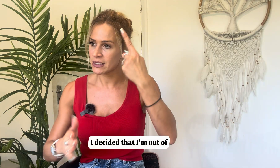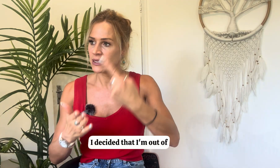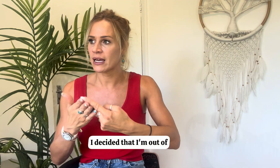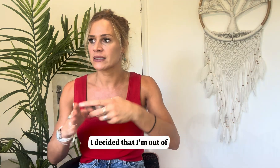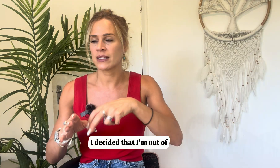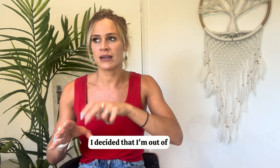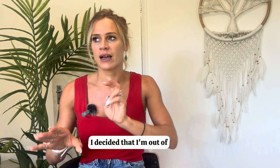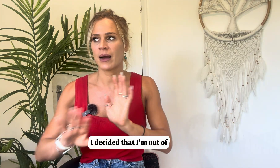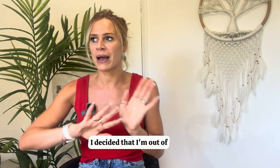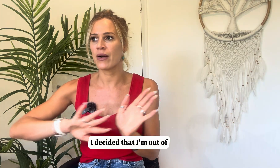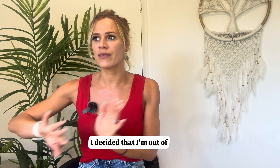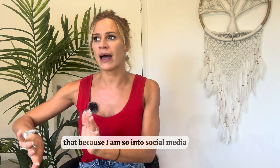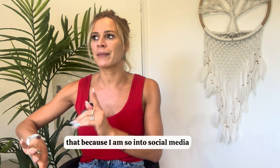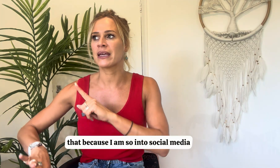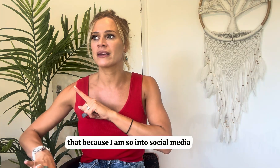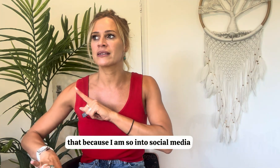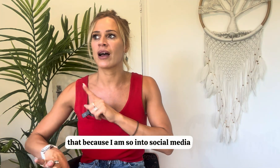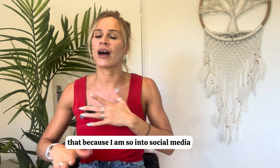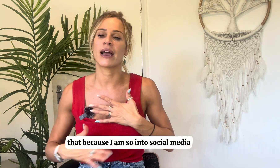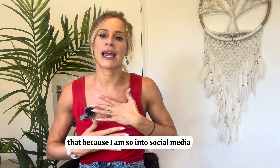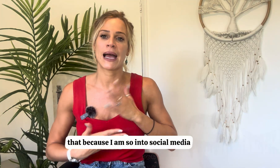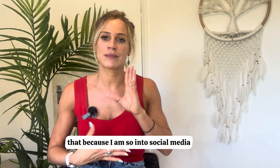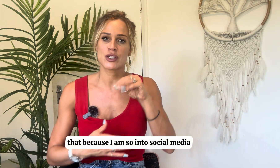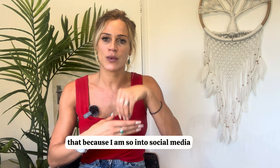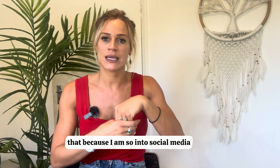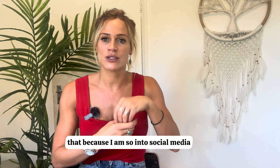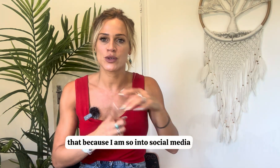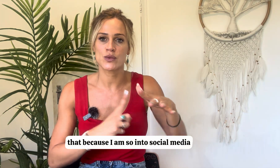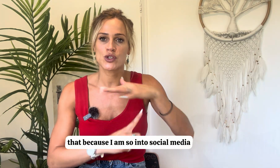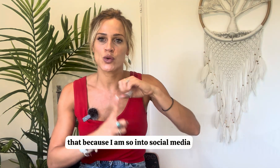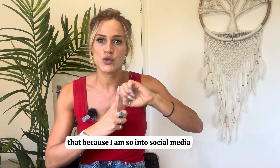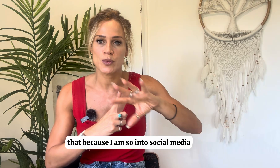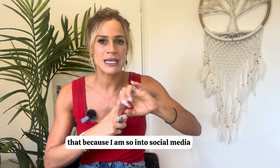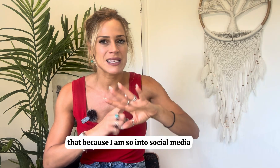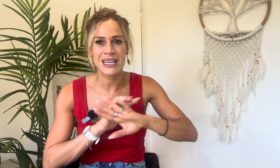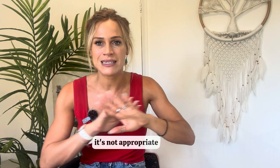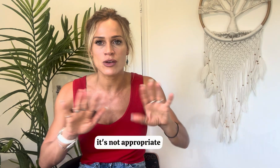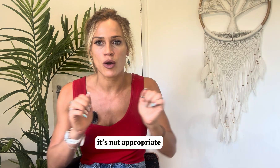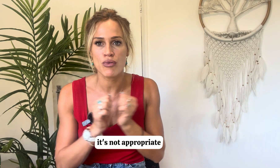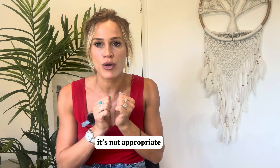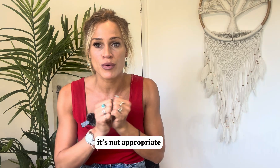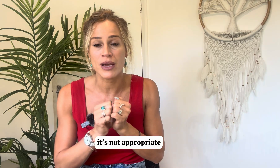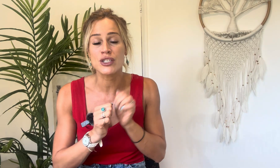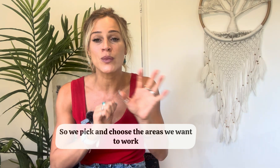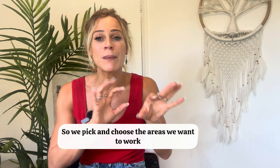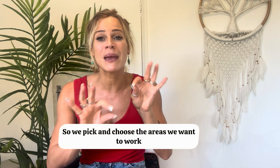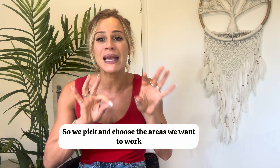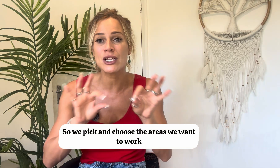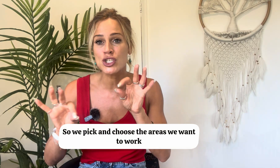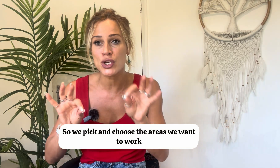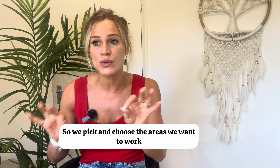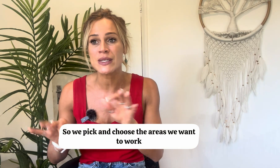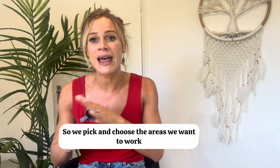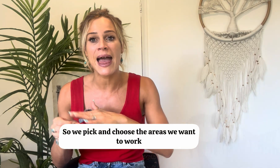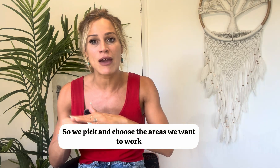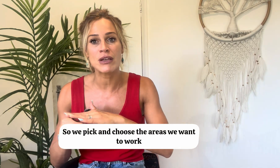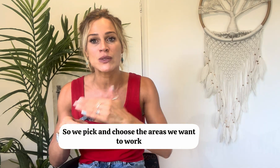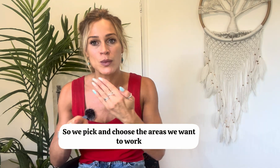that I'm out of that because I am so into social media, it's not appropriate. So we pick and choose the areas we want